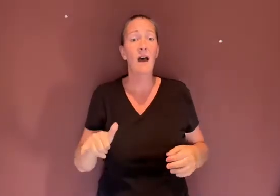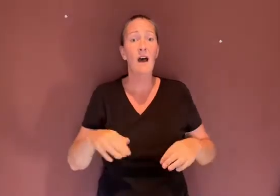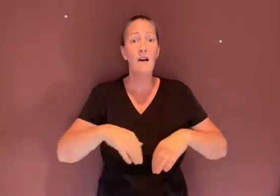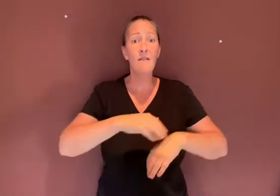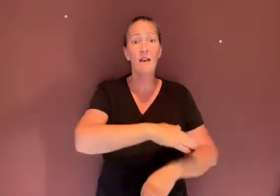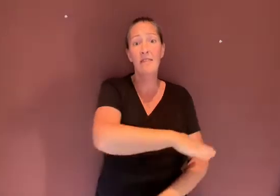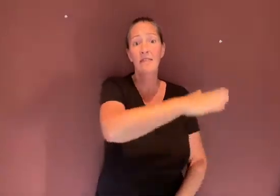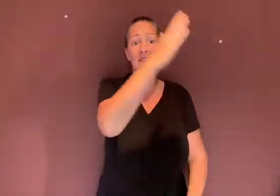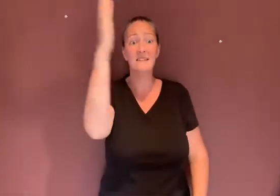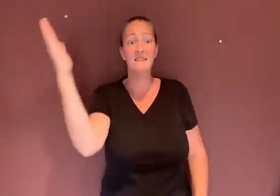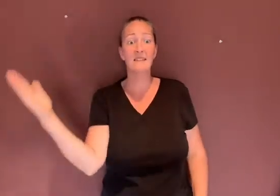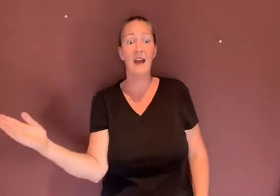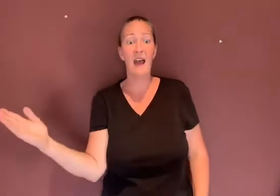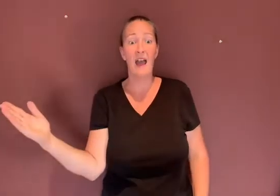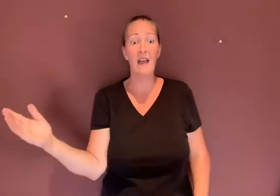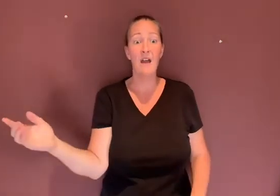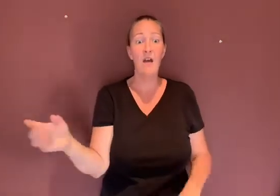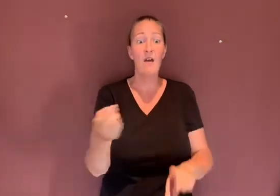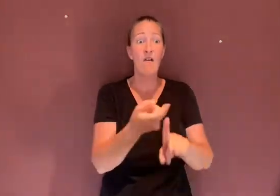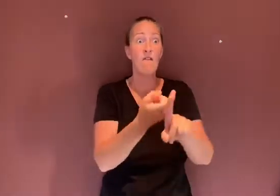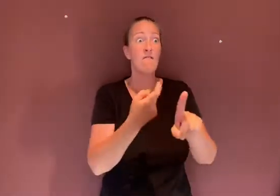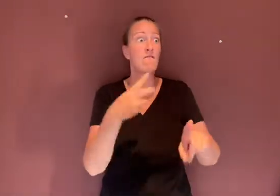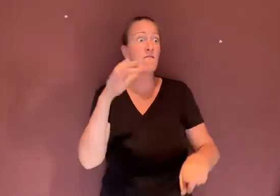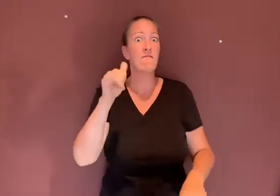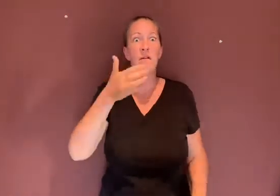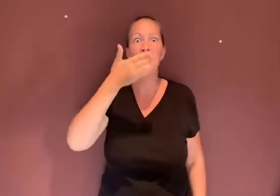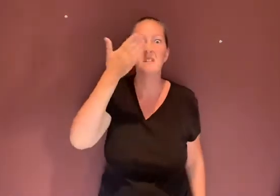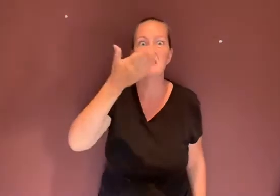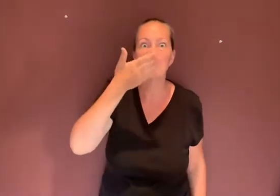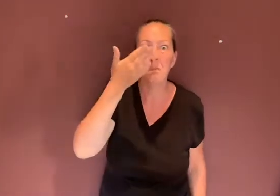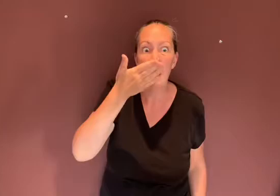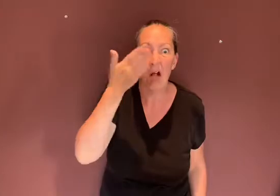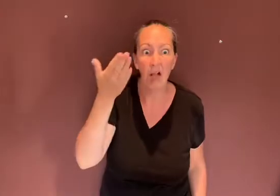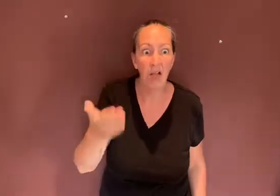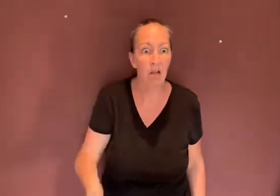of the sky from the smell.